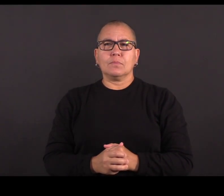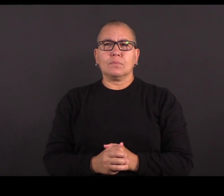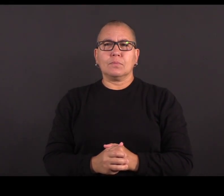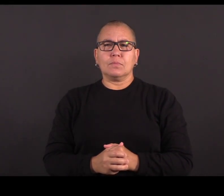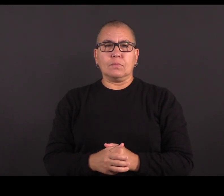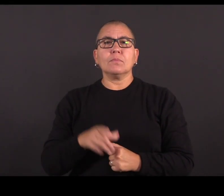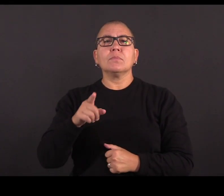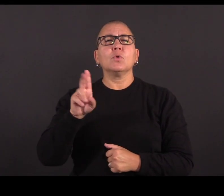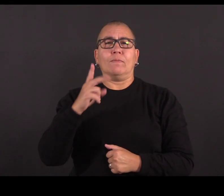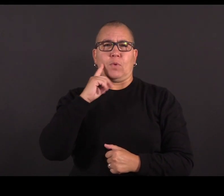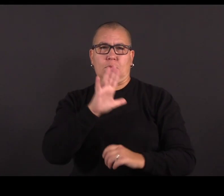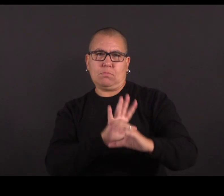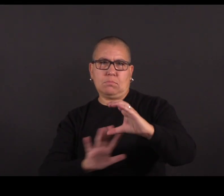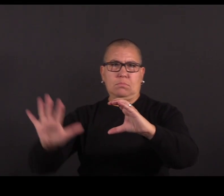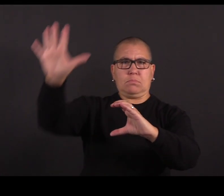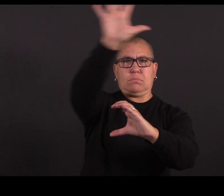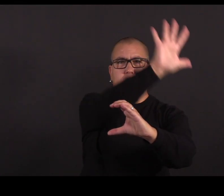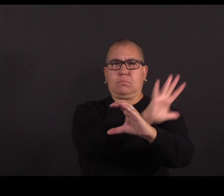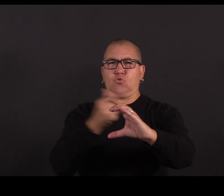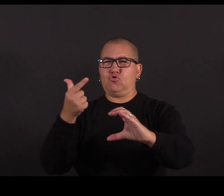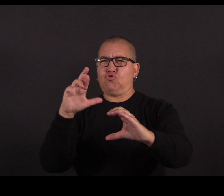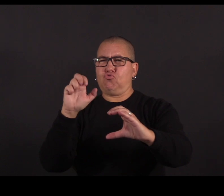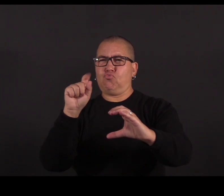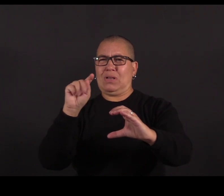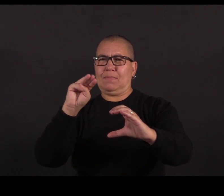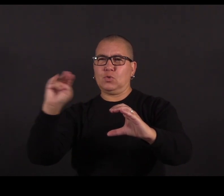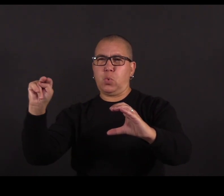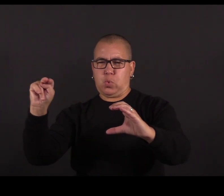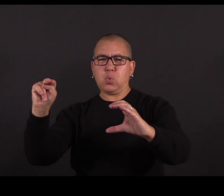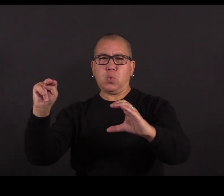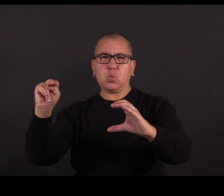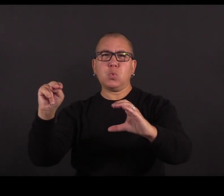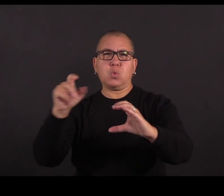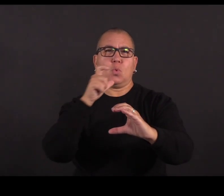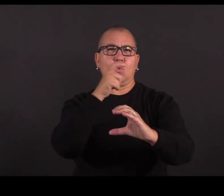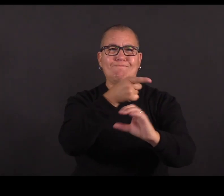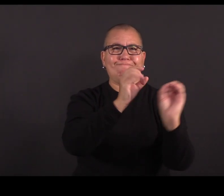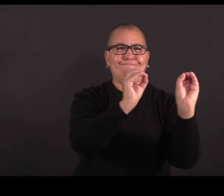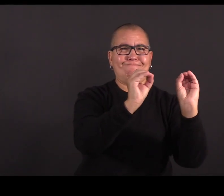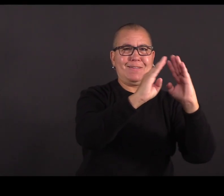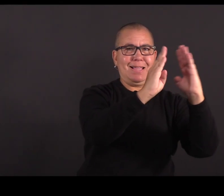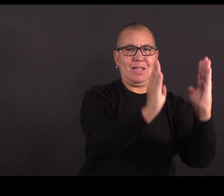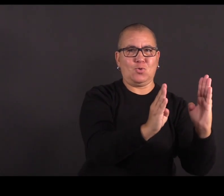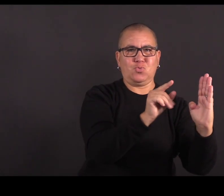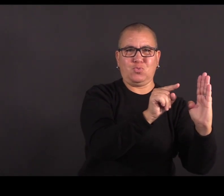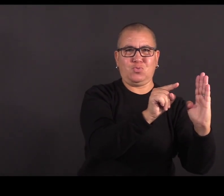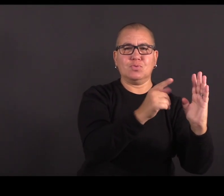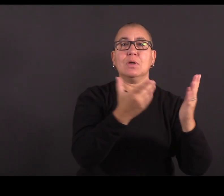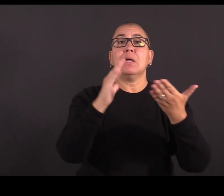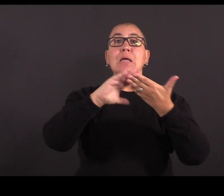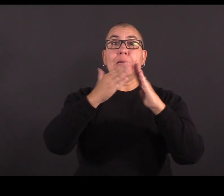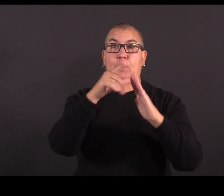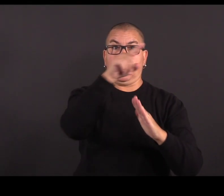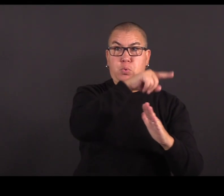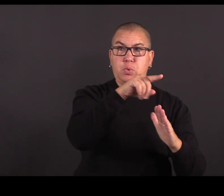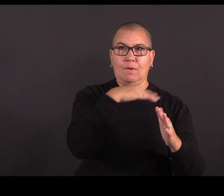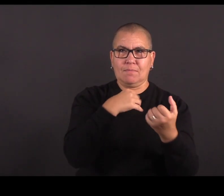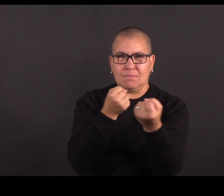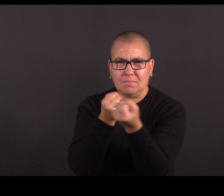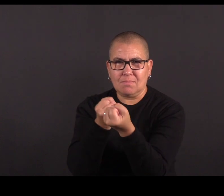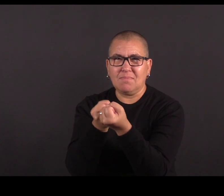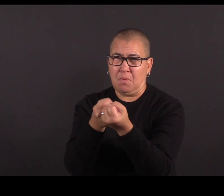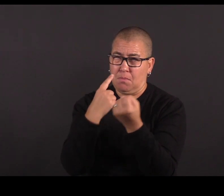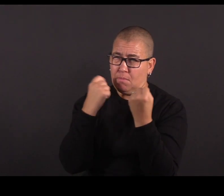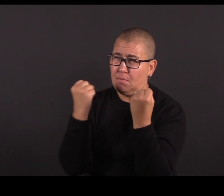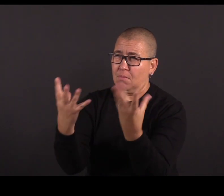serving unhoused people, and also on the community advocacy that many domestic violence programs have been doing